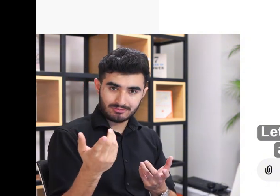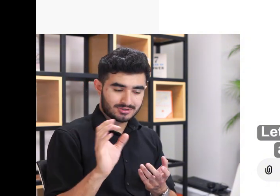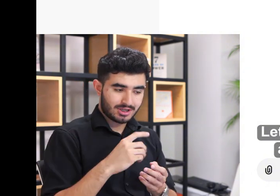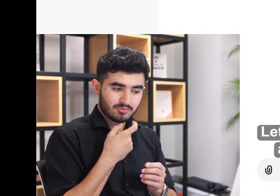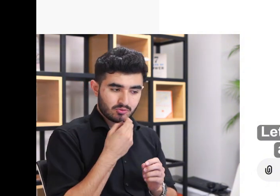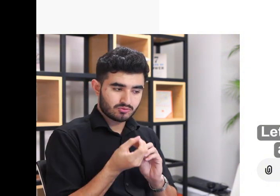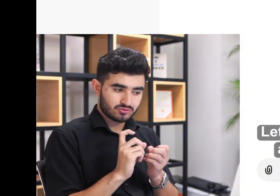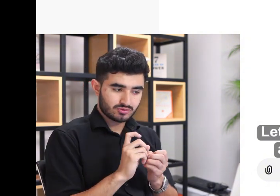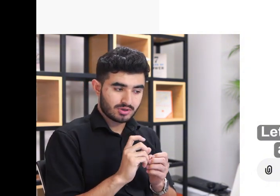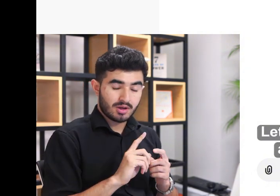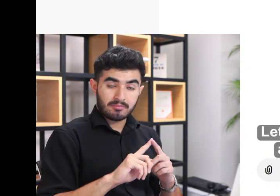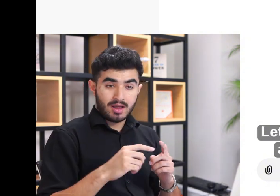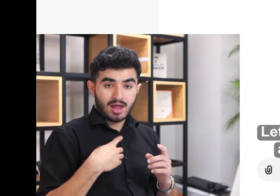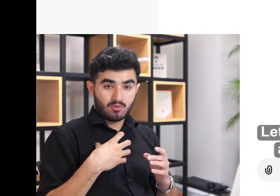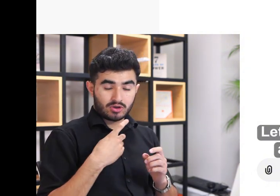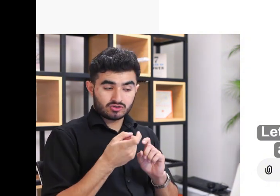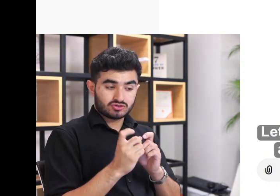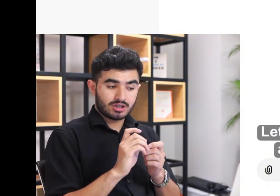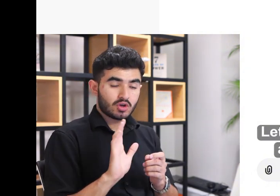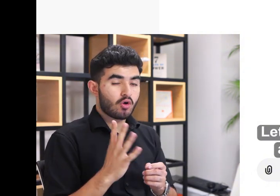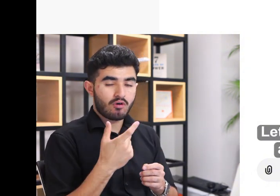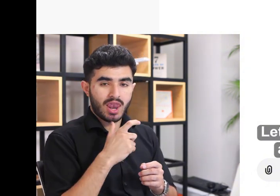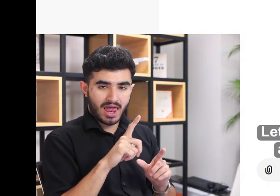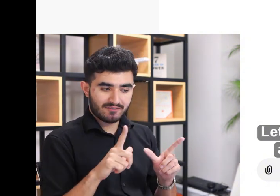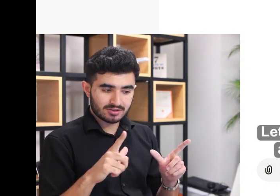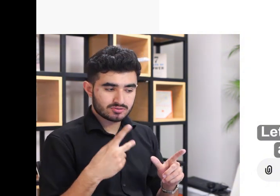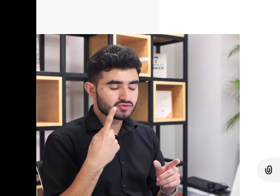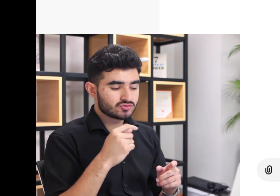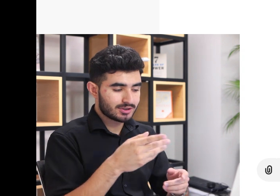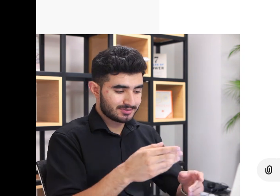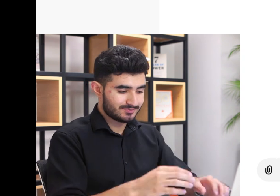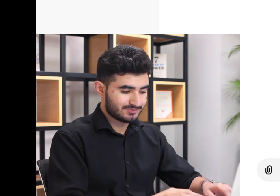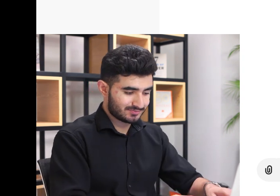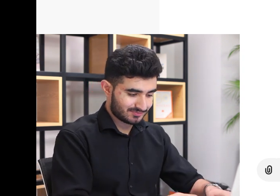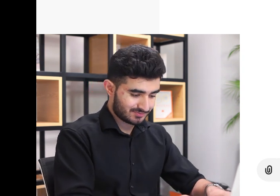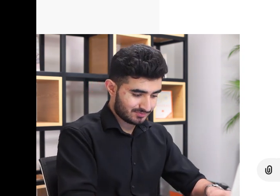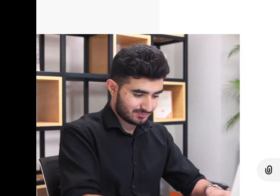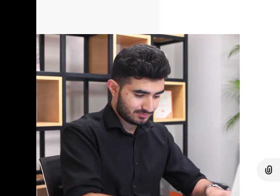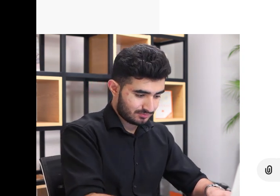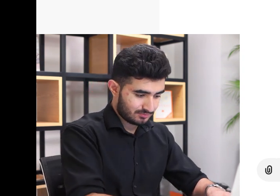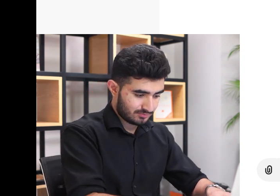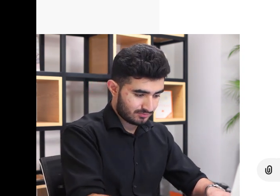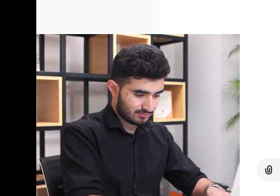Let's say I want to change it into another language. Let's see.